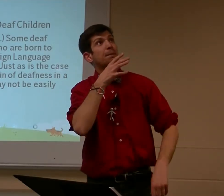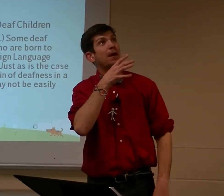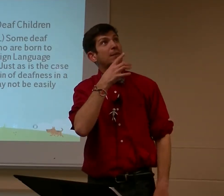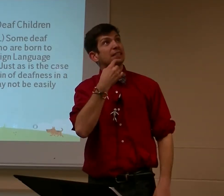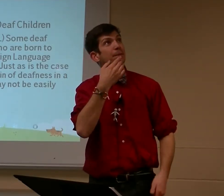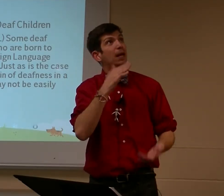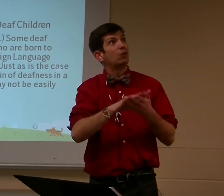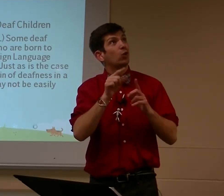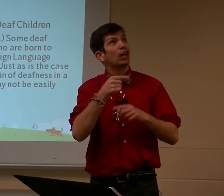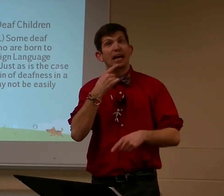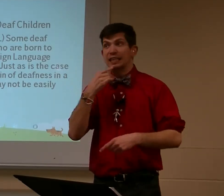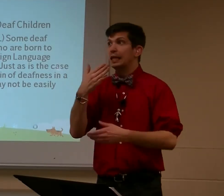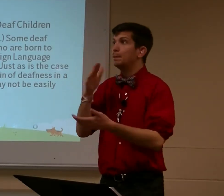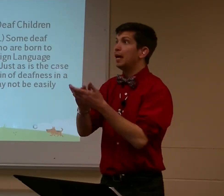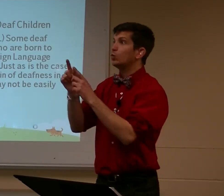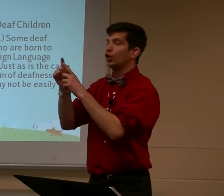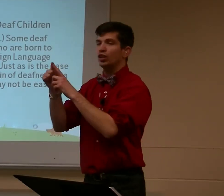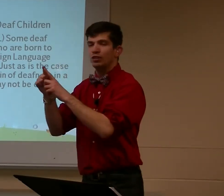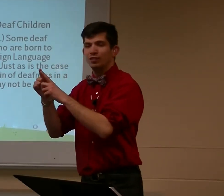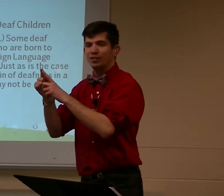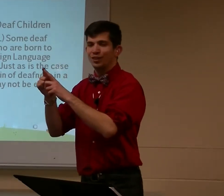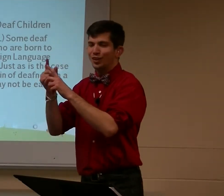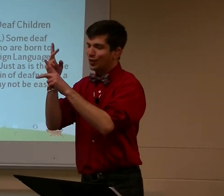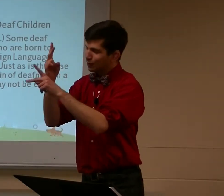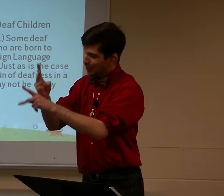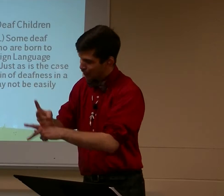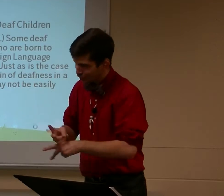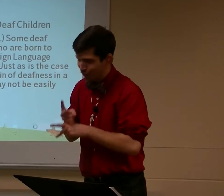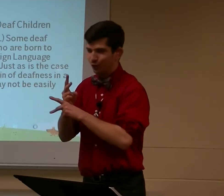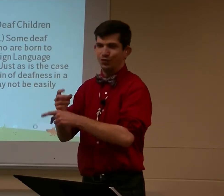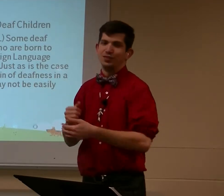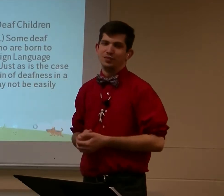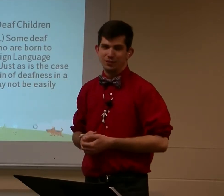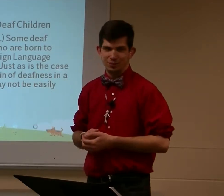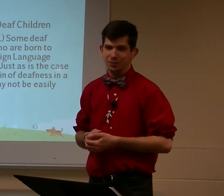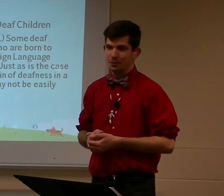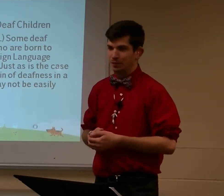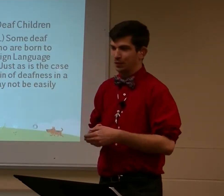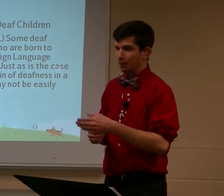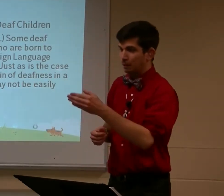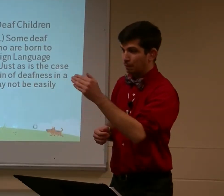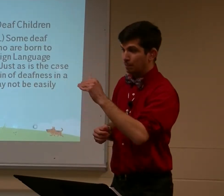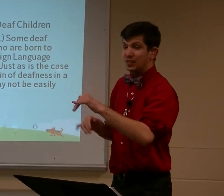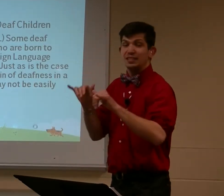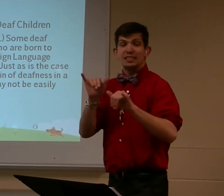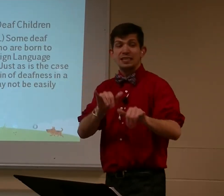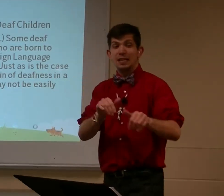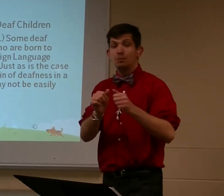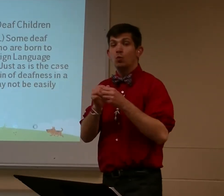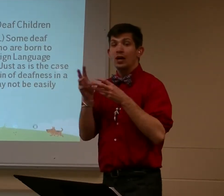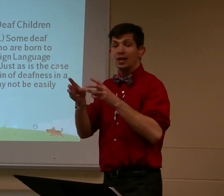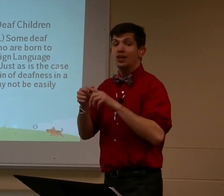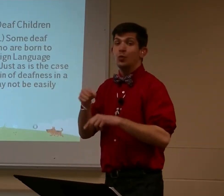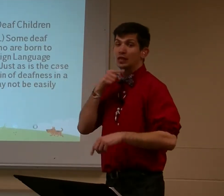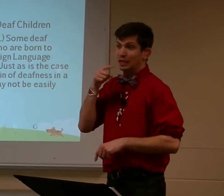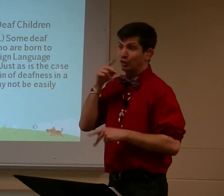Mama said bad word, I said bad word. You have to be careful. It's the same way with the hearing